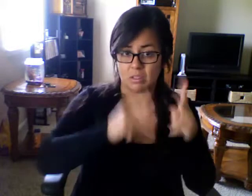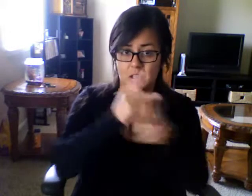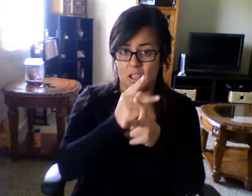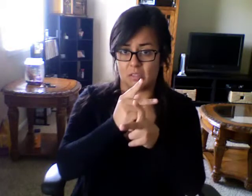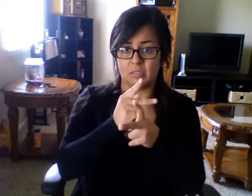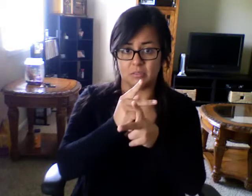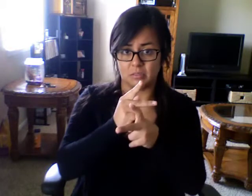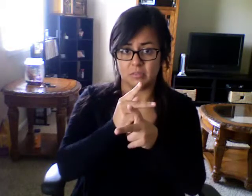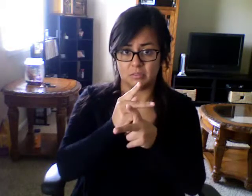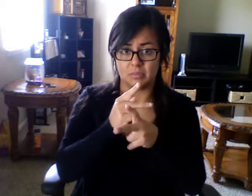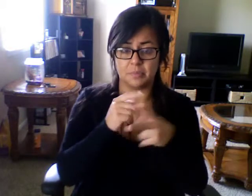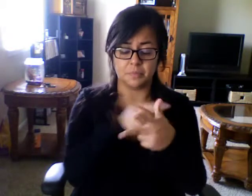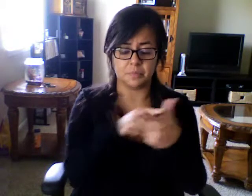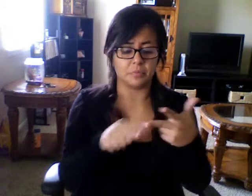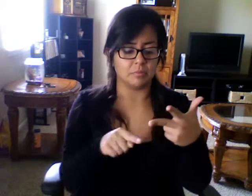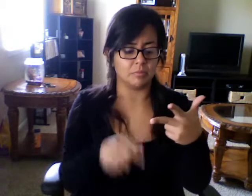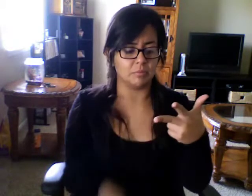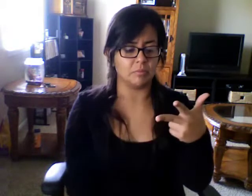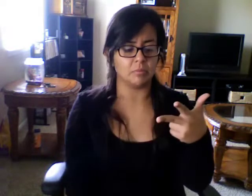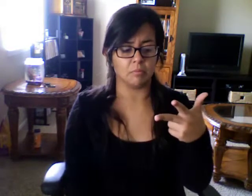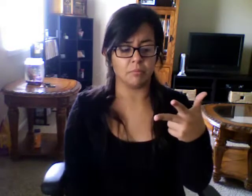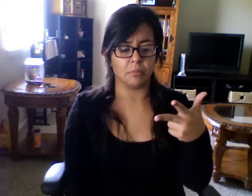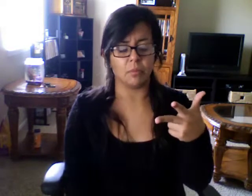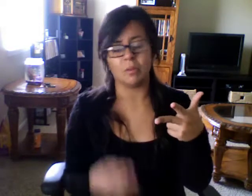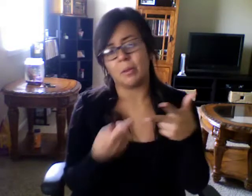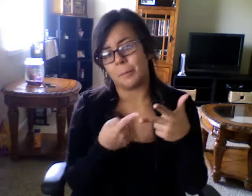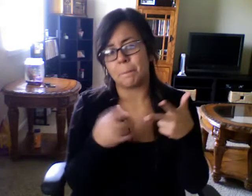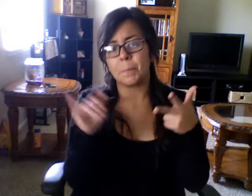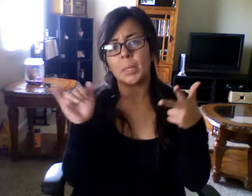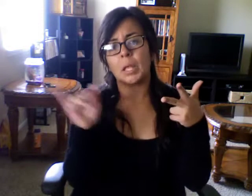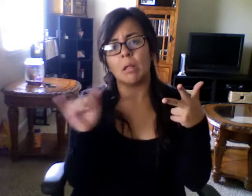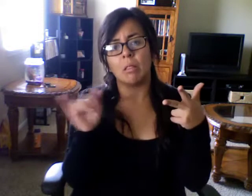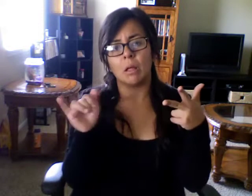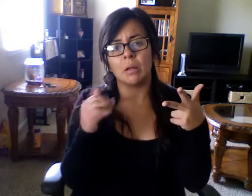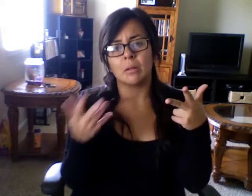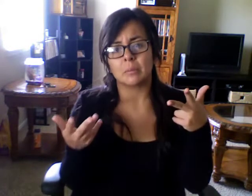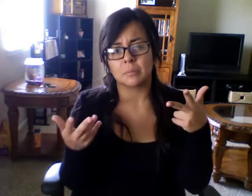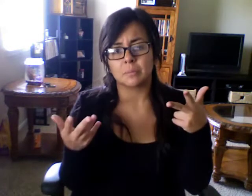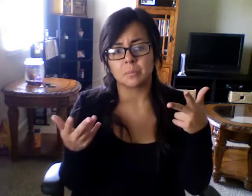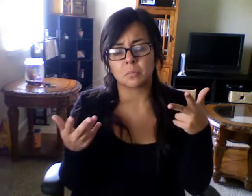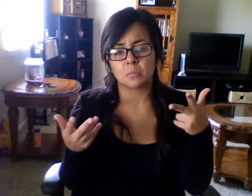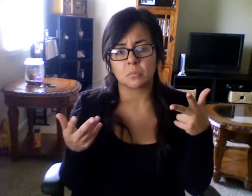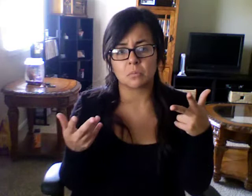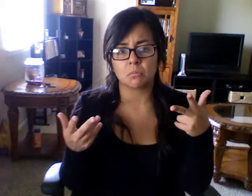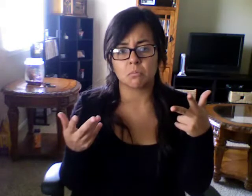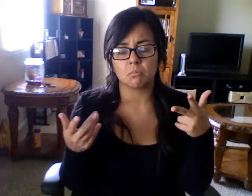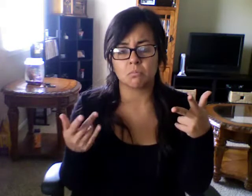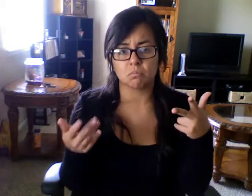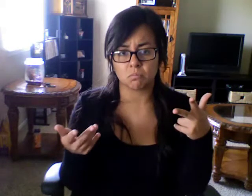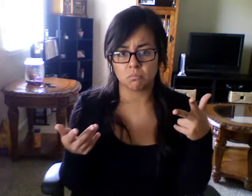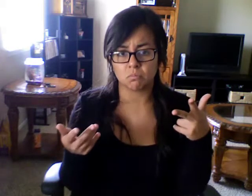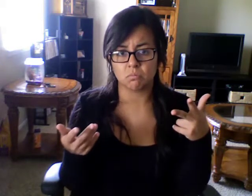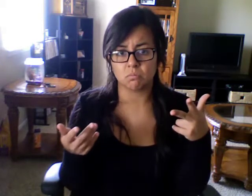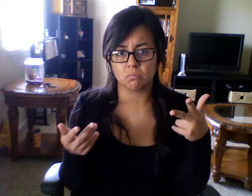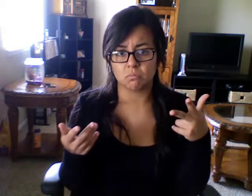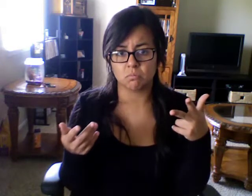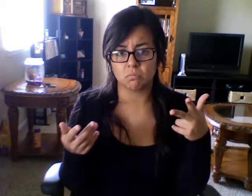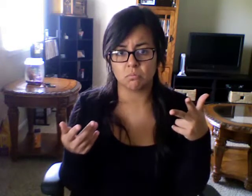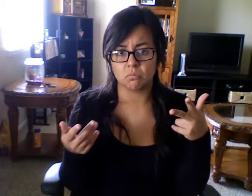or the moon unwalkable. It's a horrible term of trade, but what it means is that we fail to identify a greasy pocket in these proteins